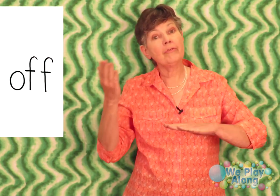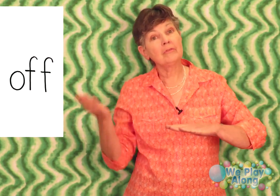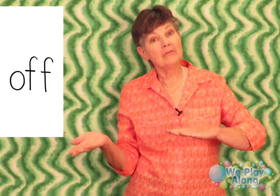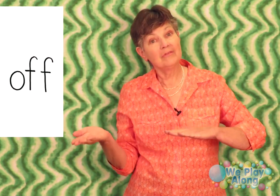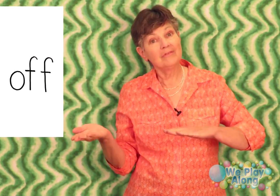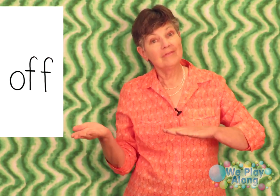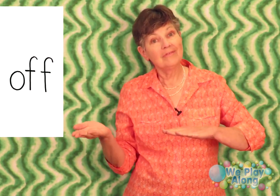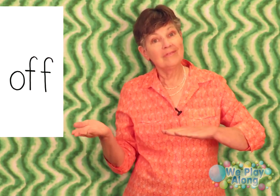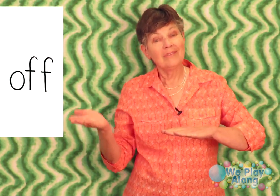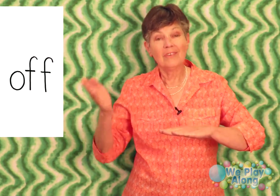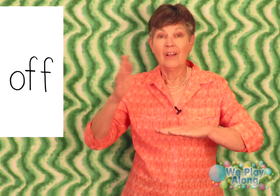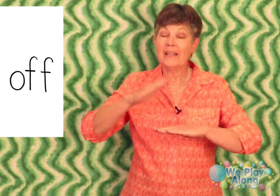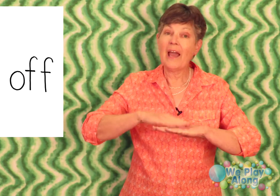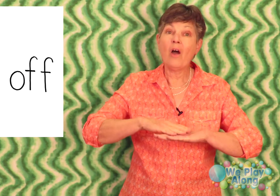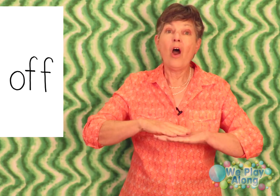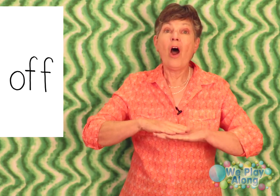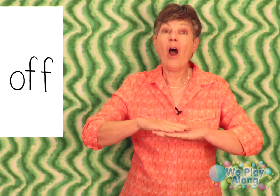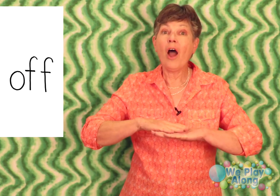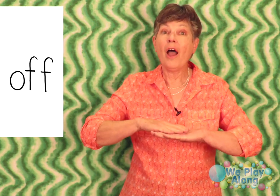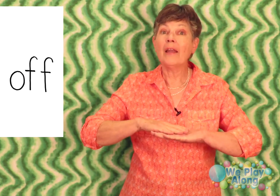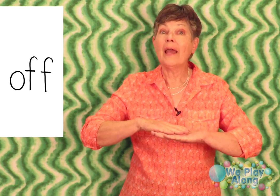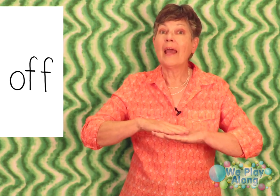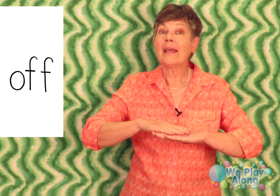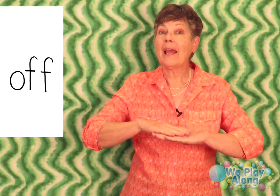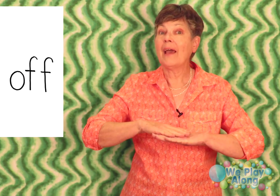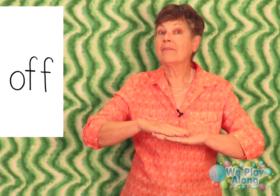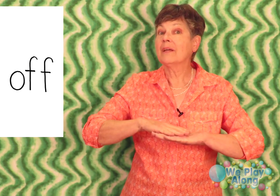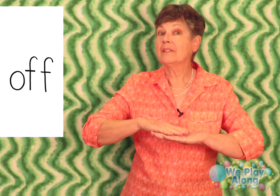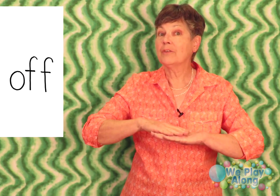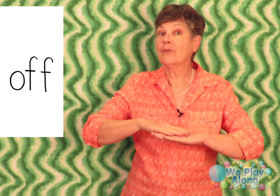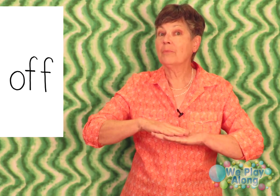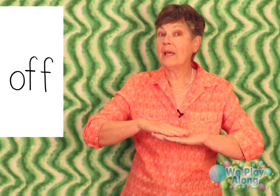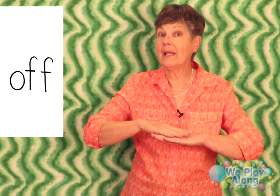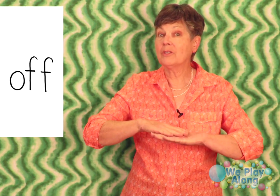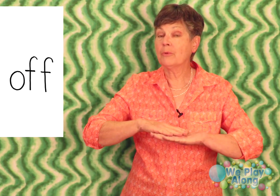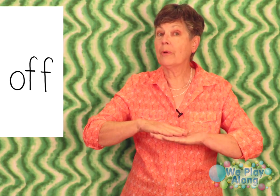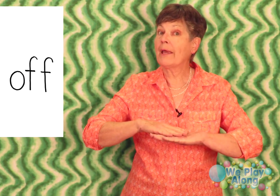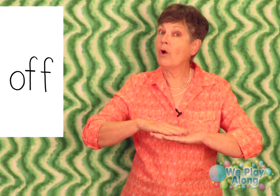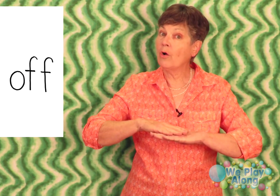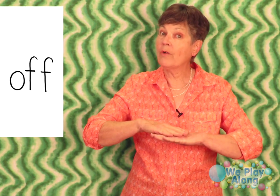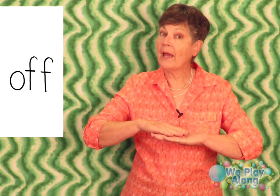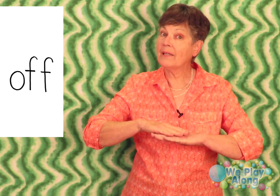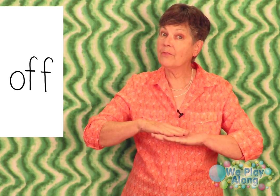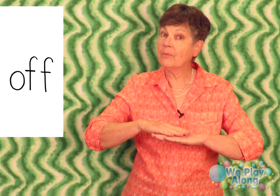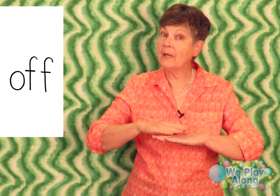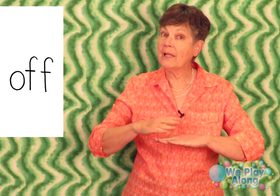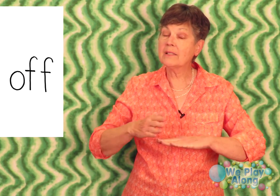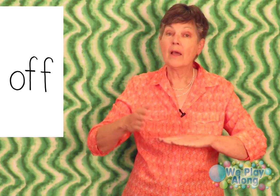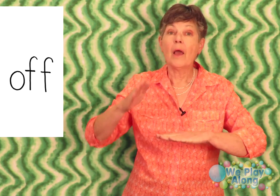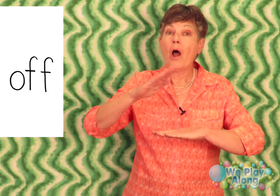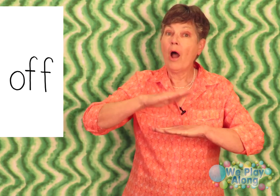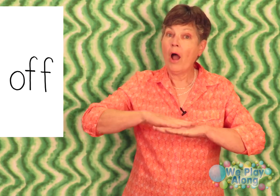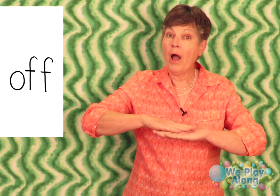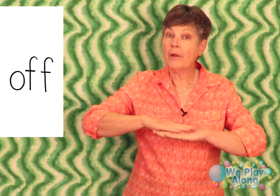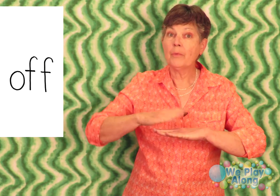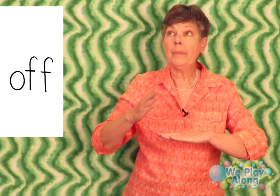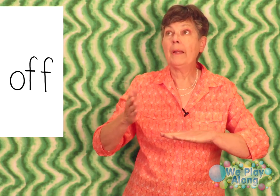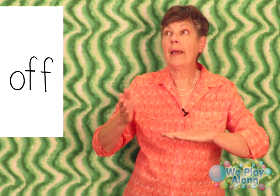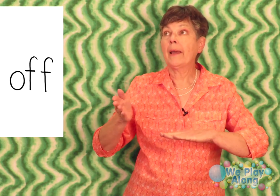now on can have different meanings you know like overhead different meanings on would be like